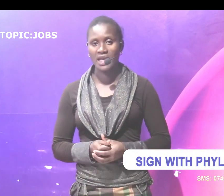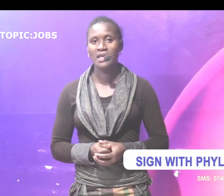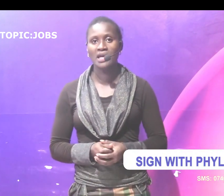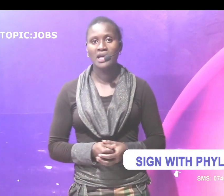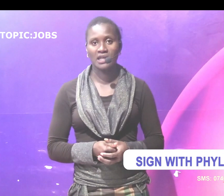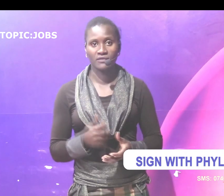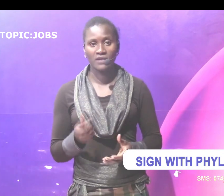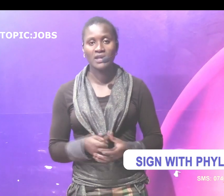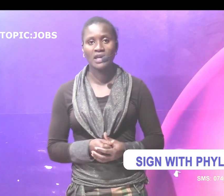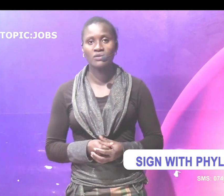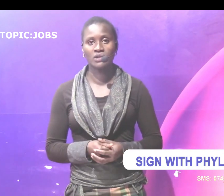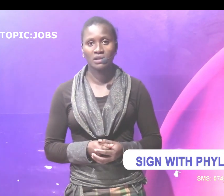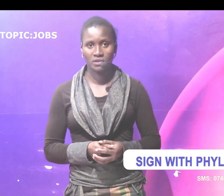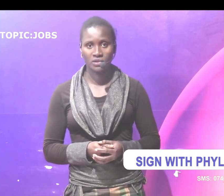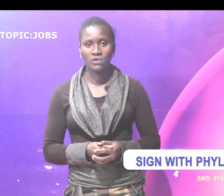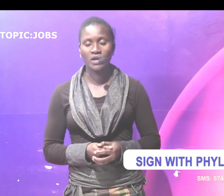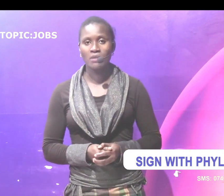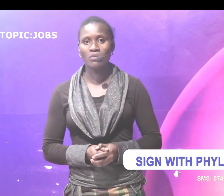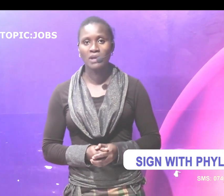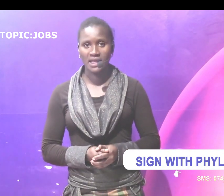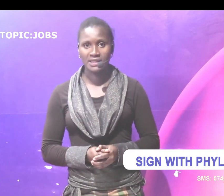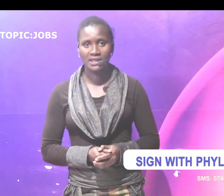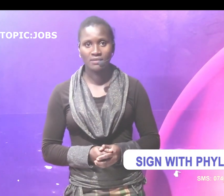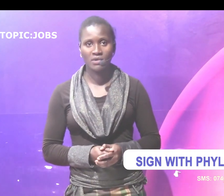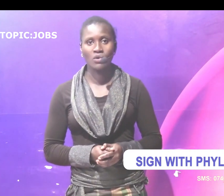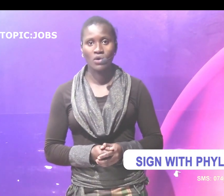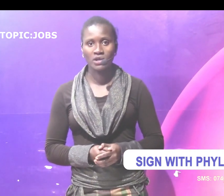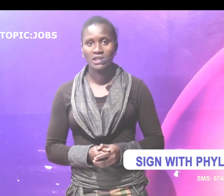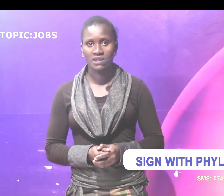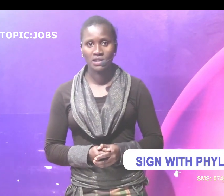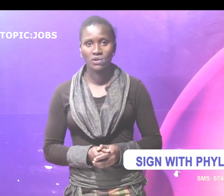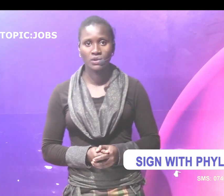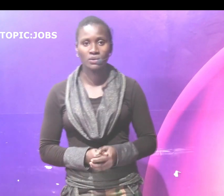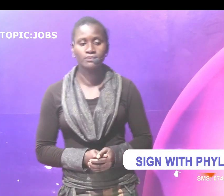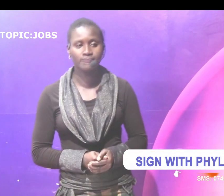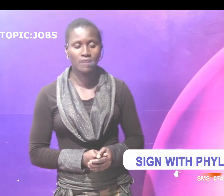and have given out unto you. Be blessed. May God see you through. Amen.